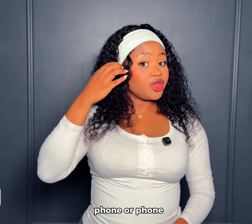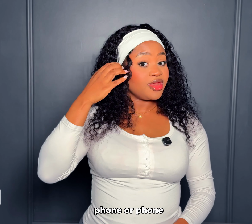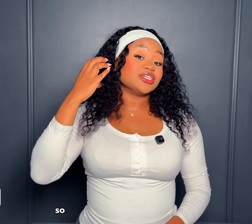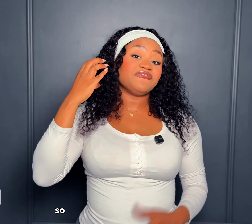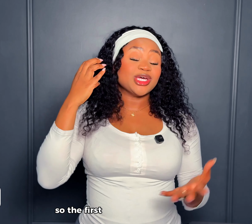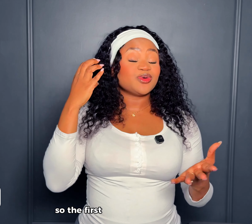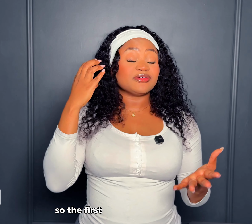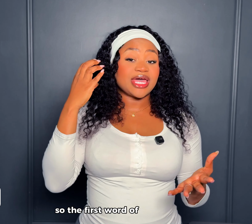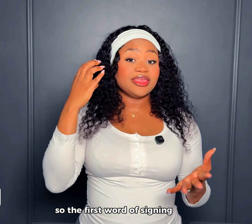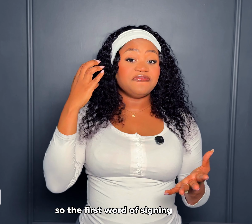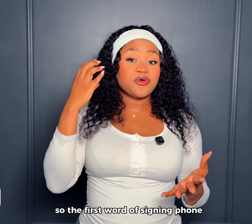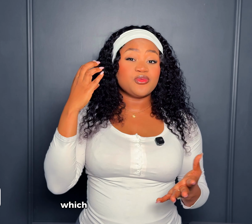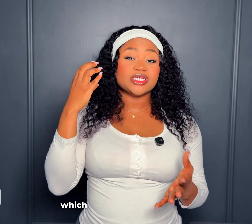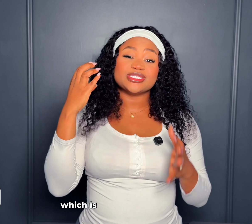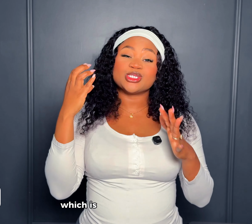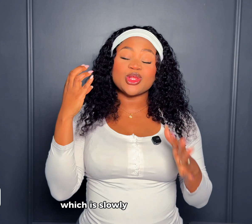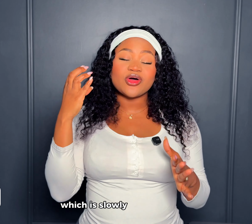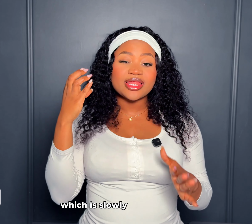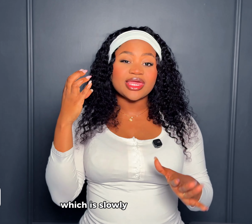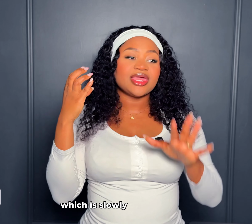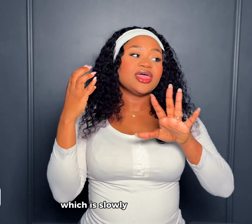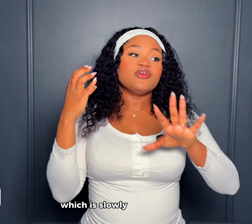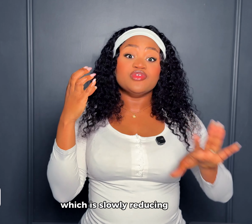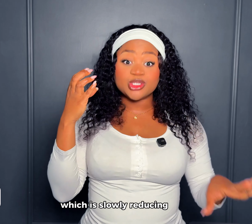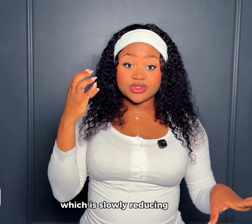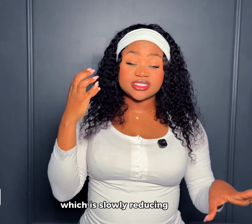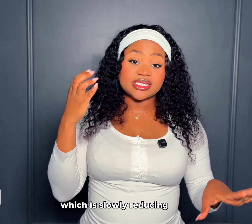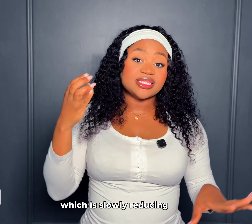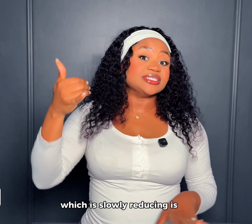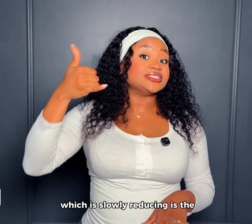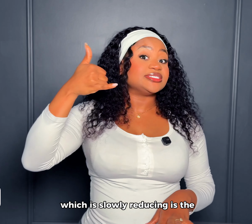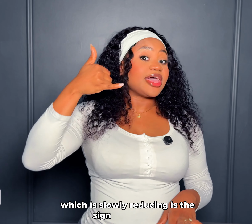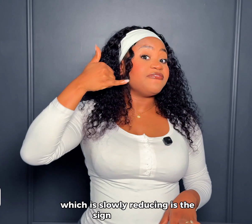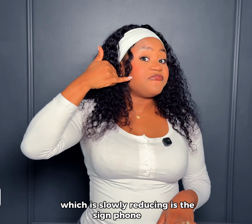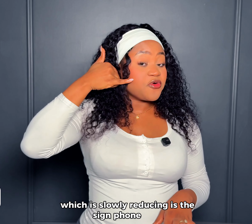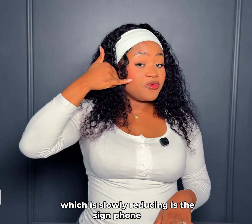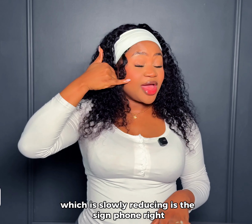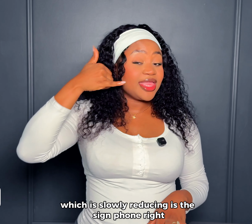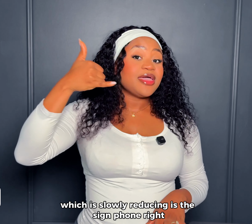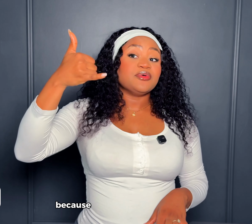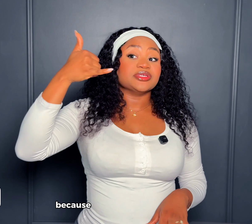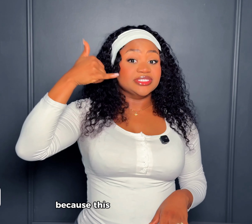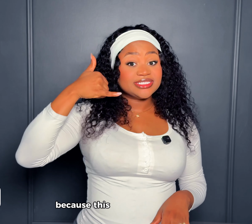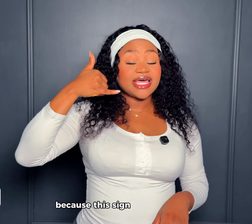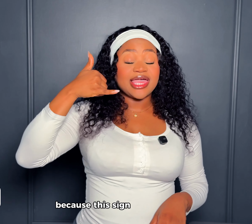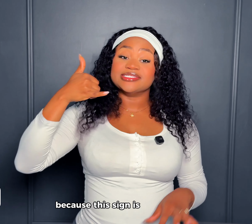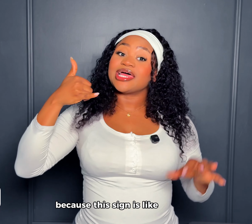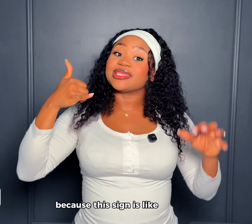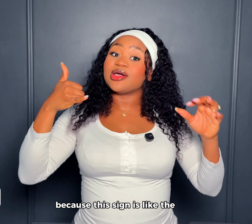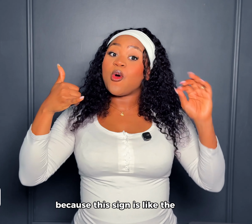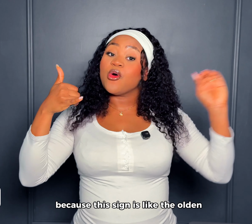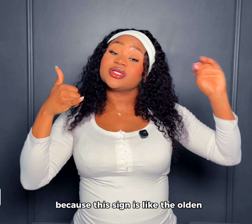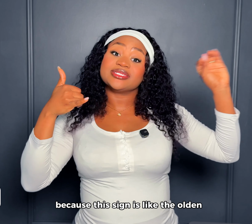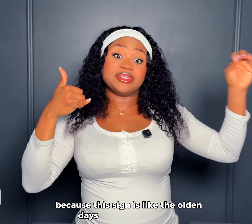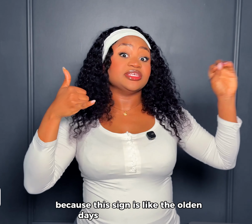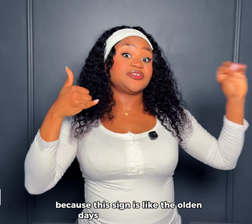So the first way of signing phone, which is slowly reducing, is this sign phone, right? Because this sign is like the olden days